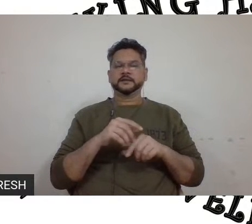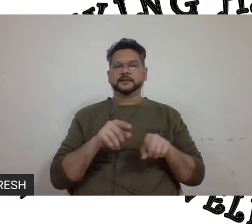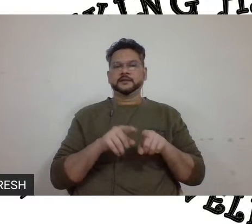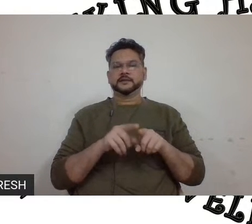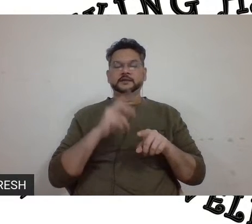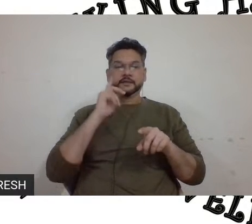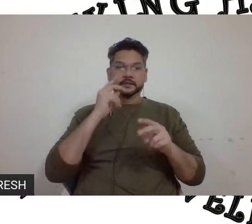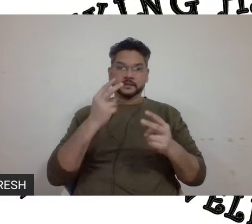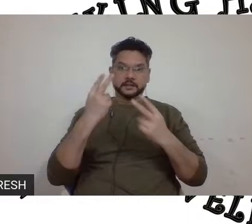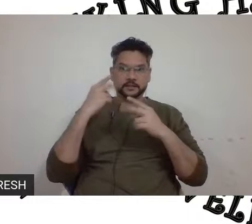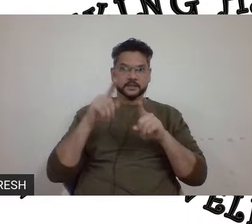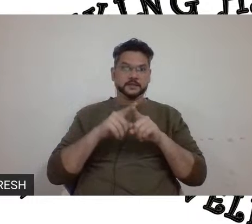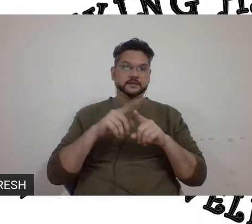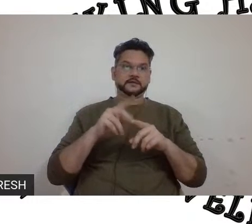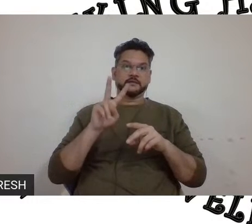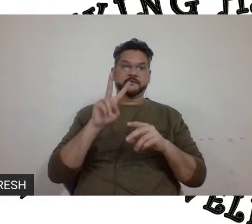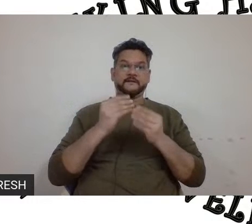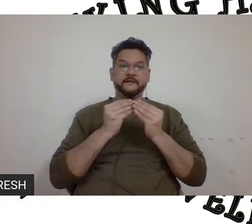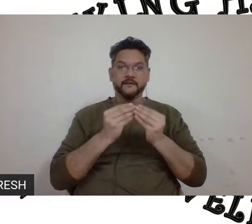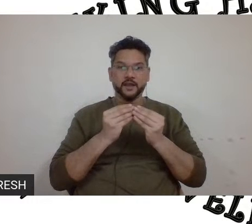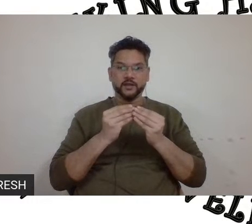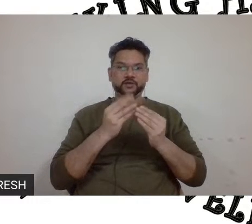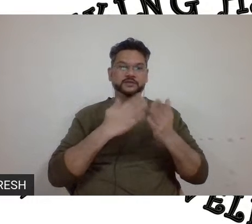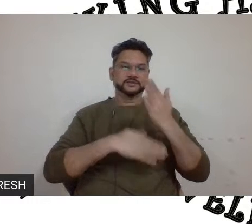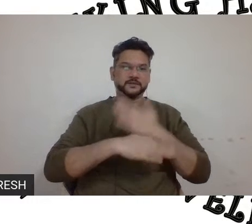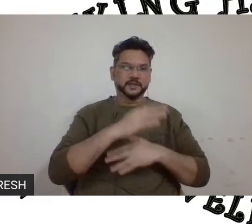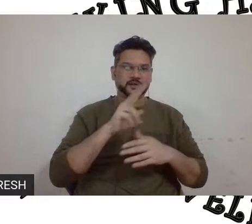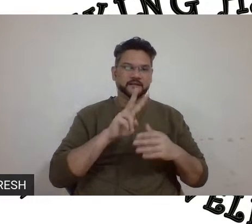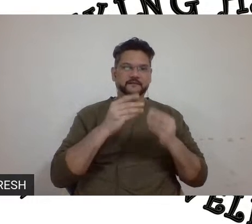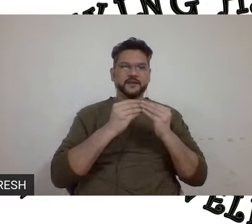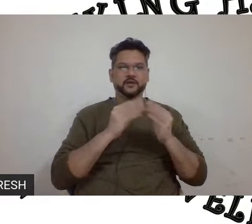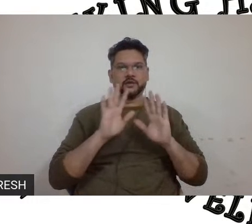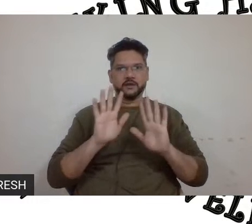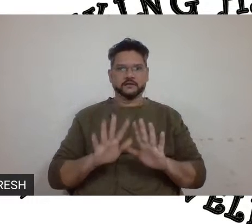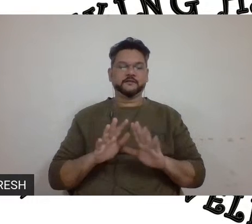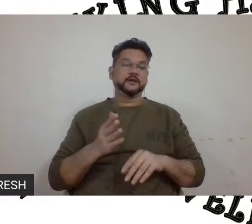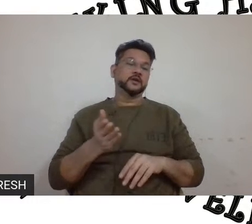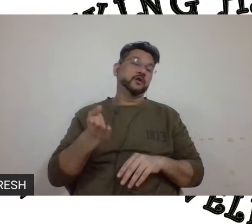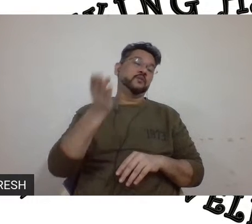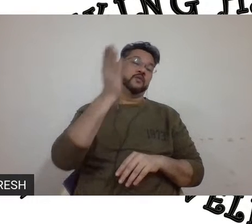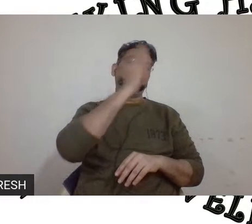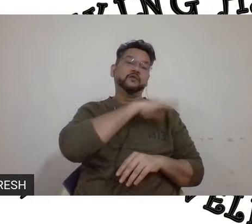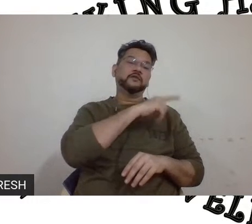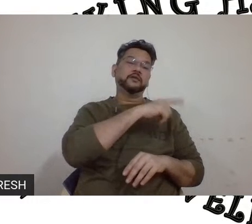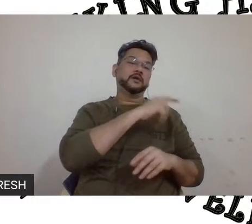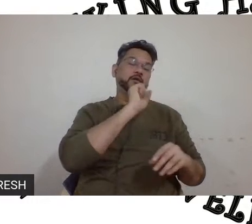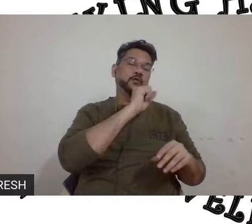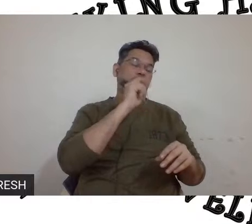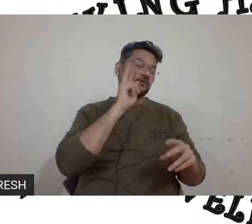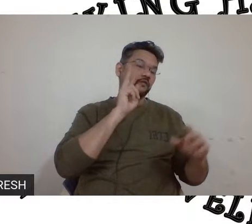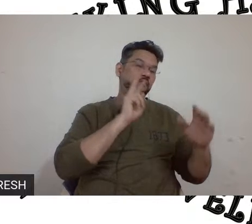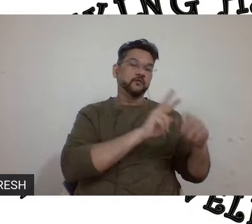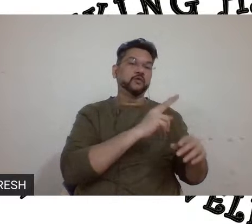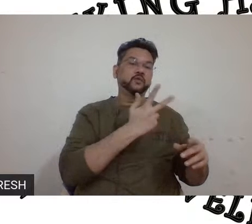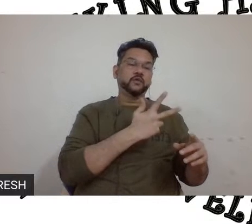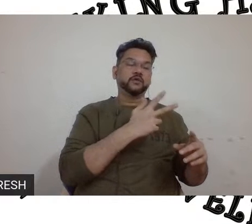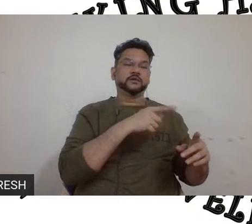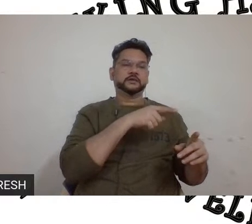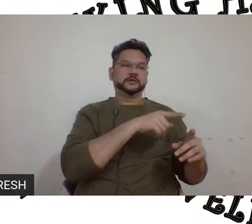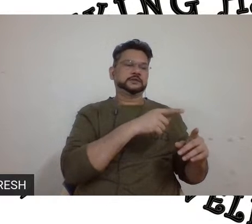in youth with disability. So earlier who was treated as marginalized, now they see as a value for the